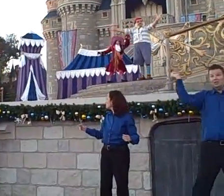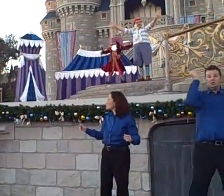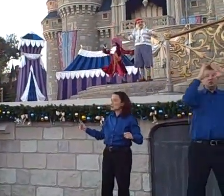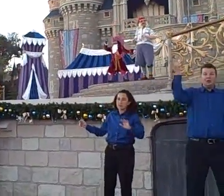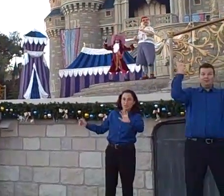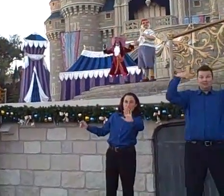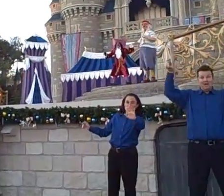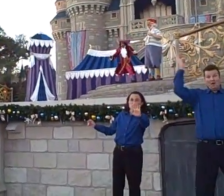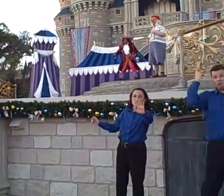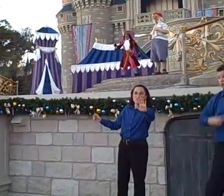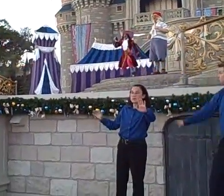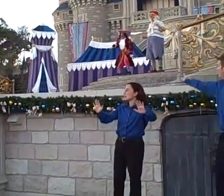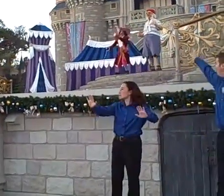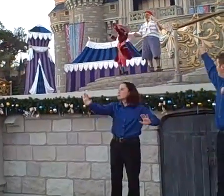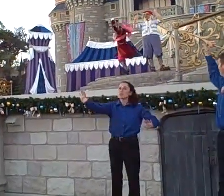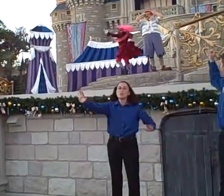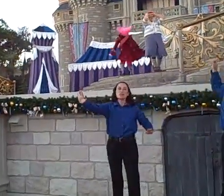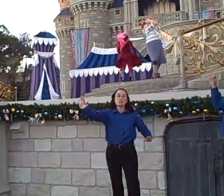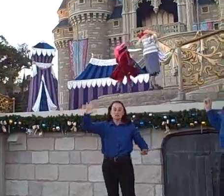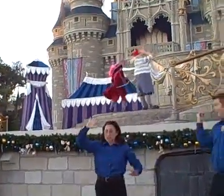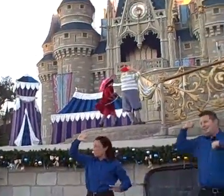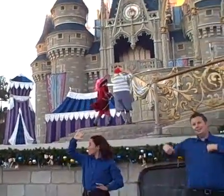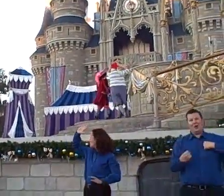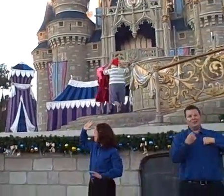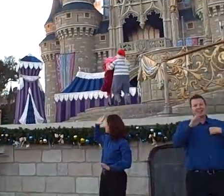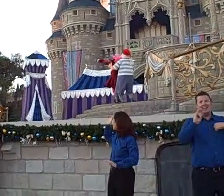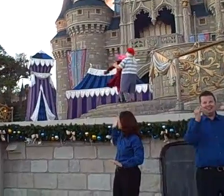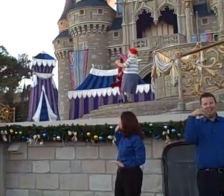What are they doing? Dreams come true.